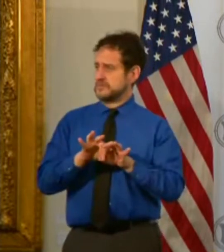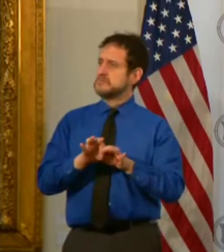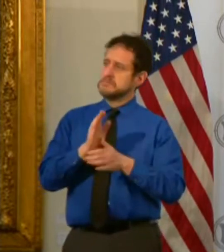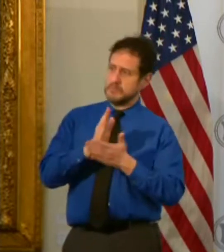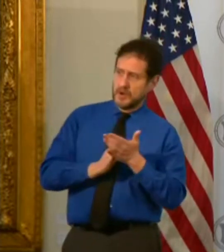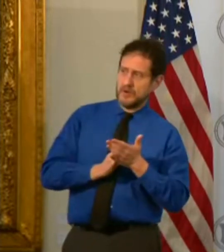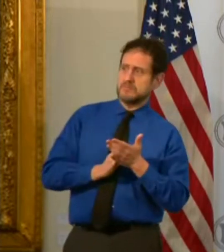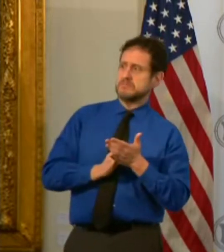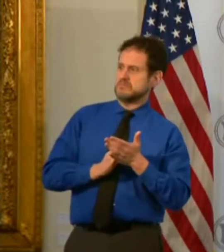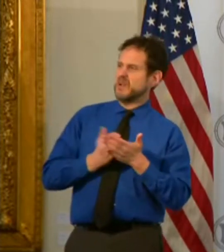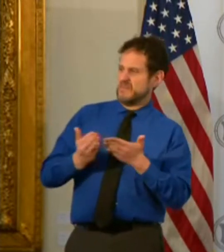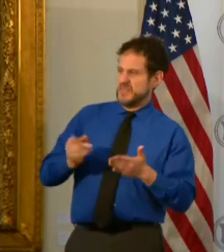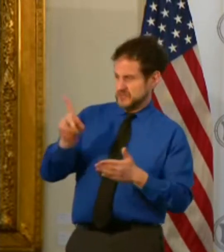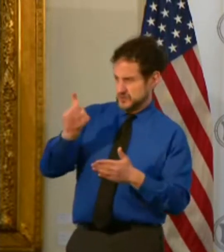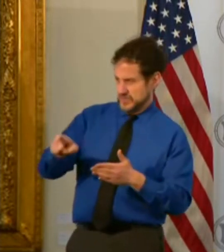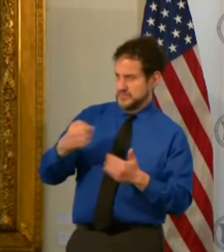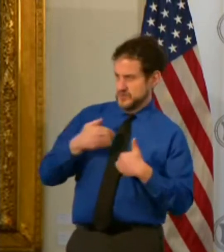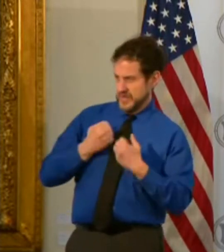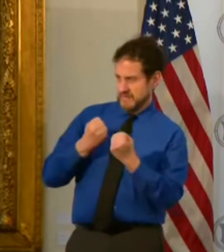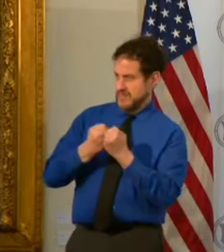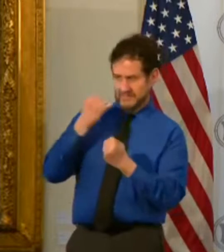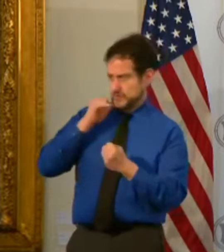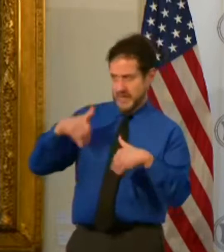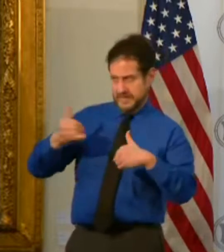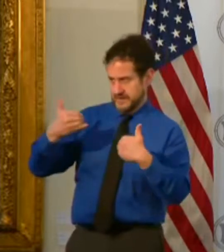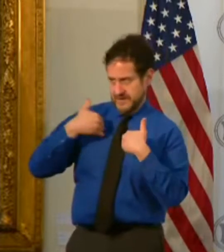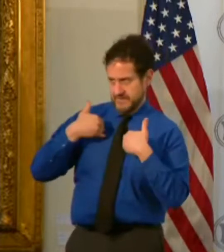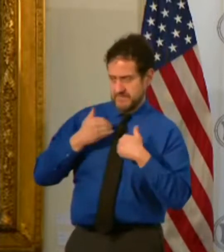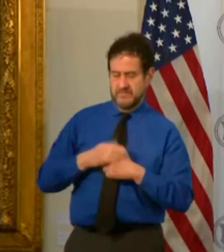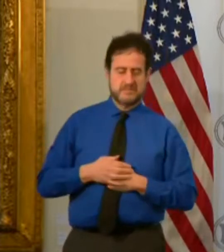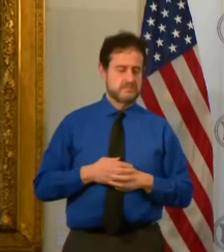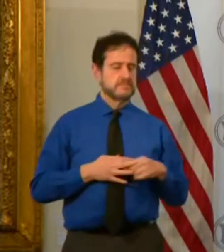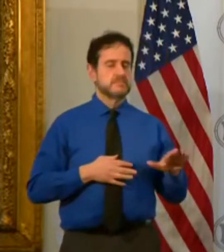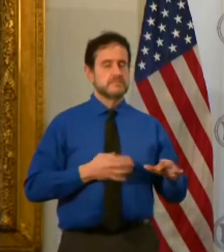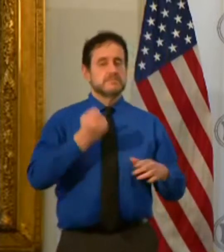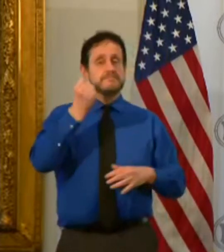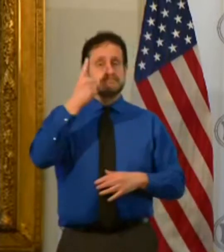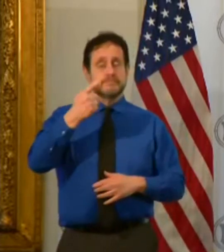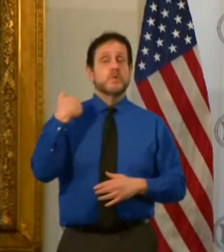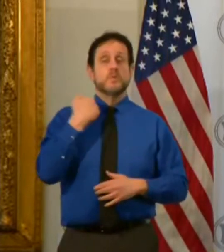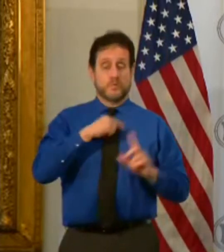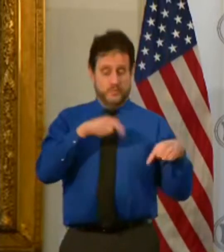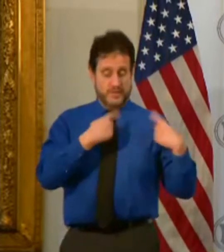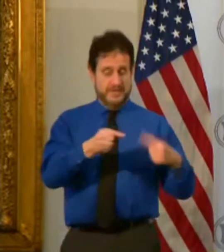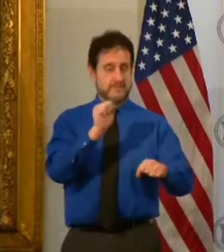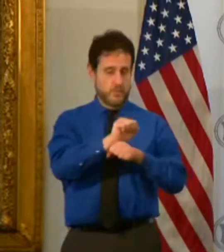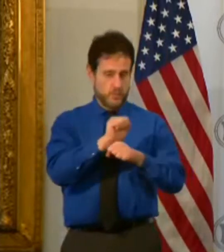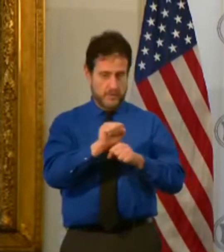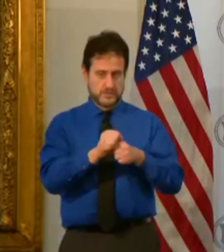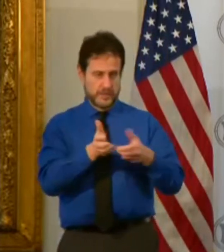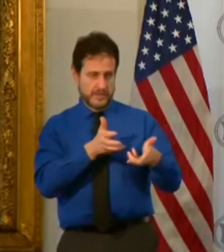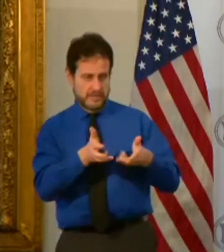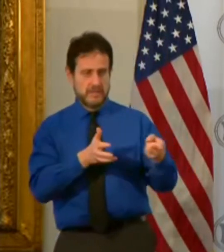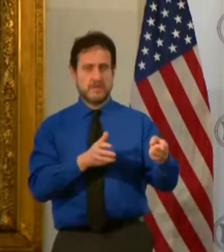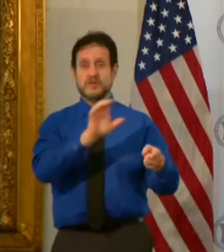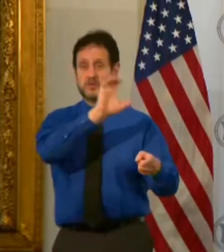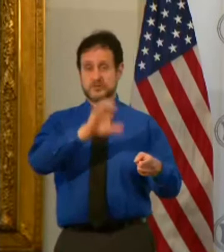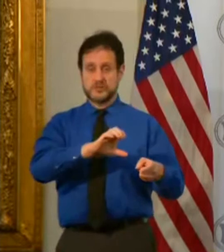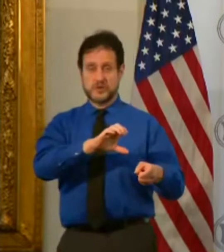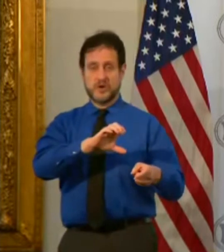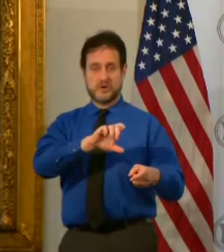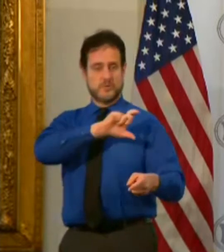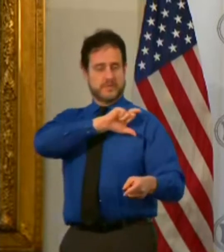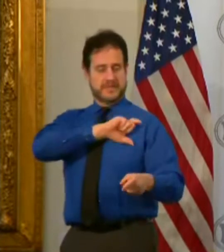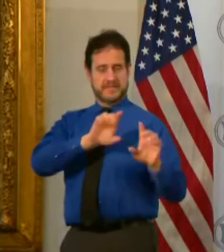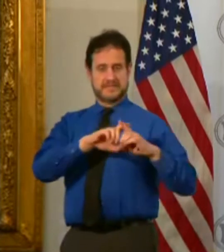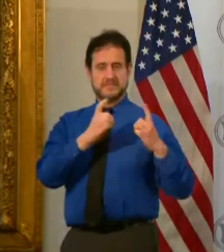aspects or things that would be needed that you're not getting? Listen, we have worked with the Chicago Police Department.